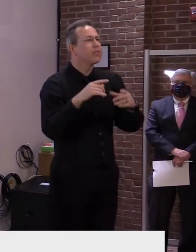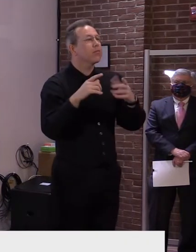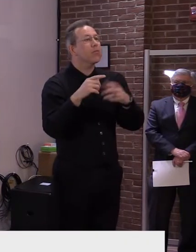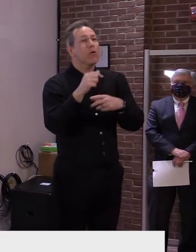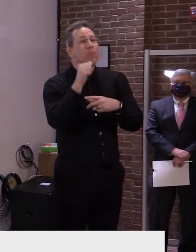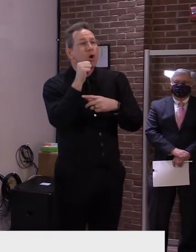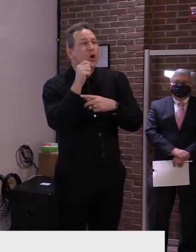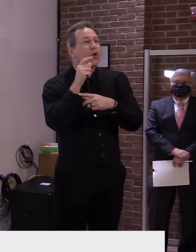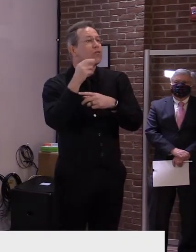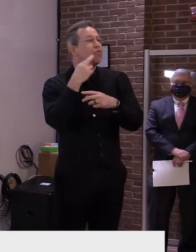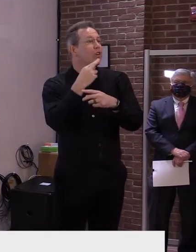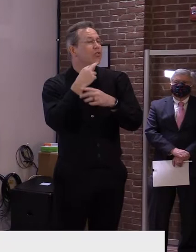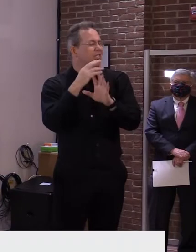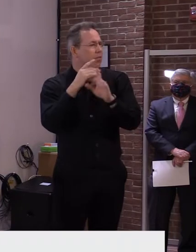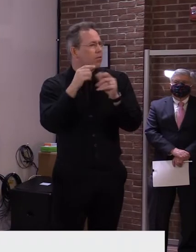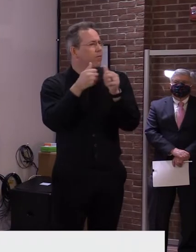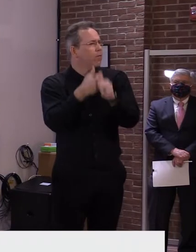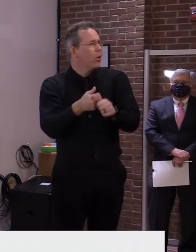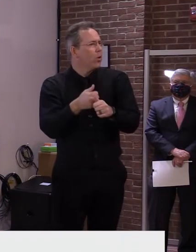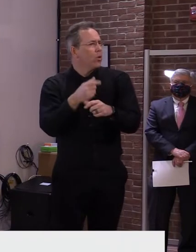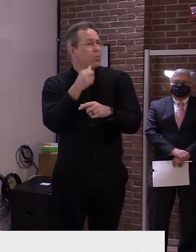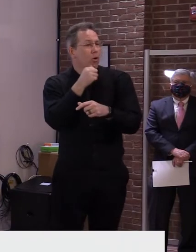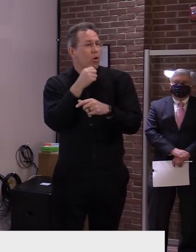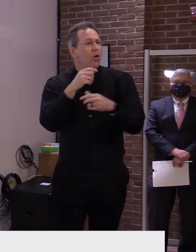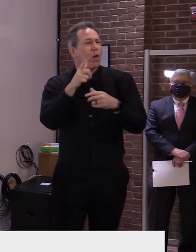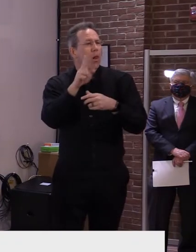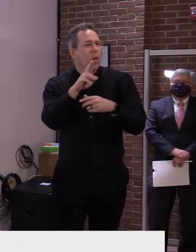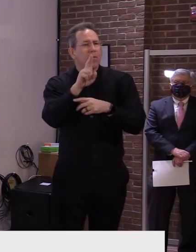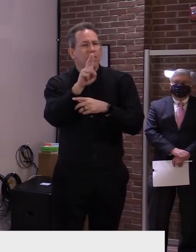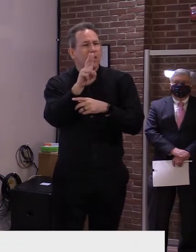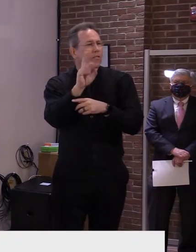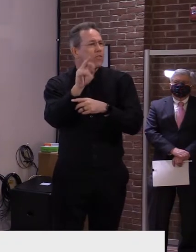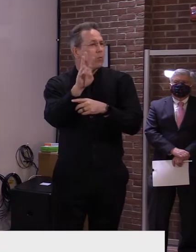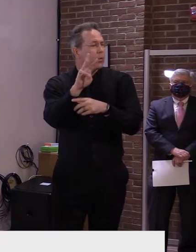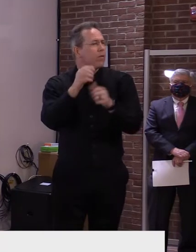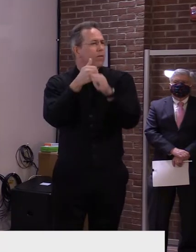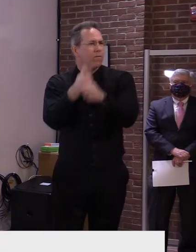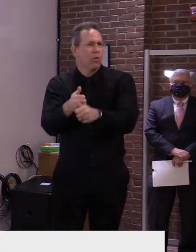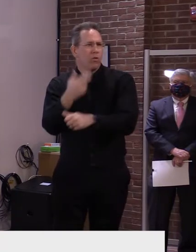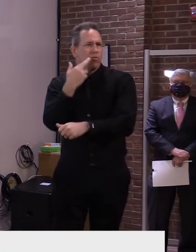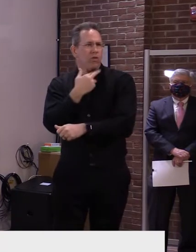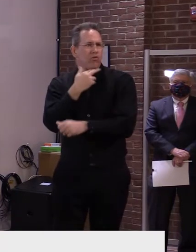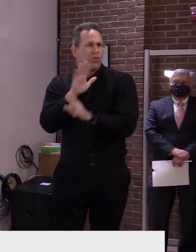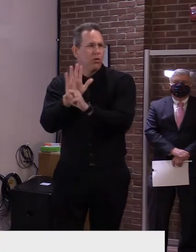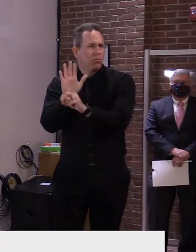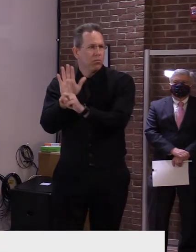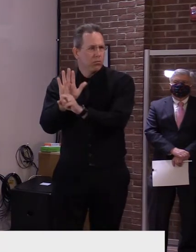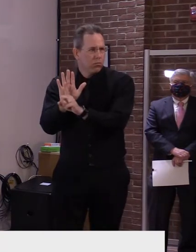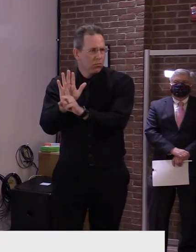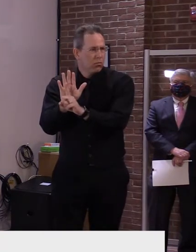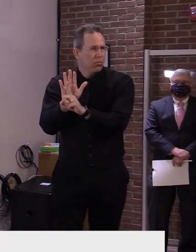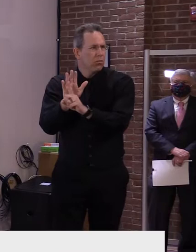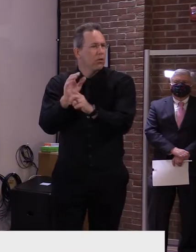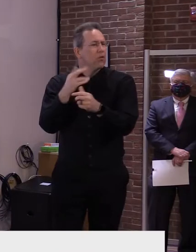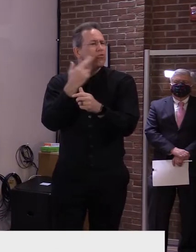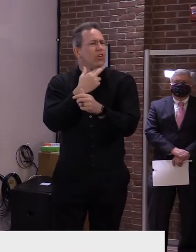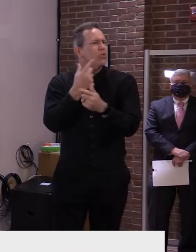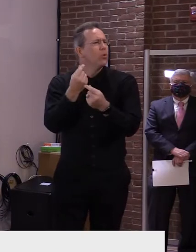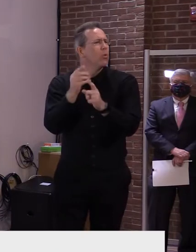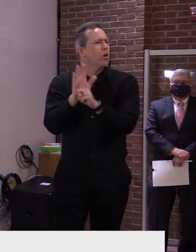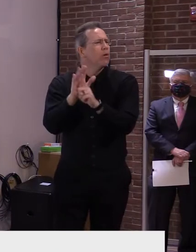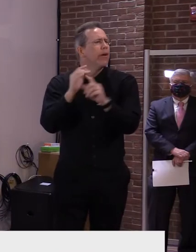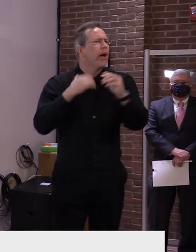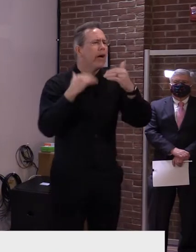means they can open under the restaurant guidance as long as they follow the capacity limits we have in